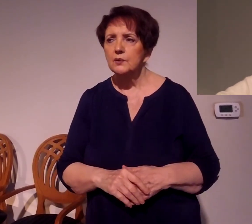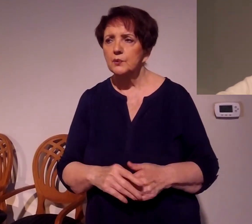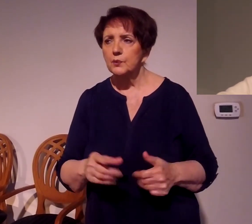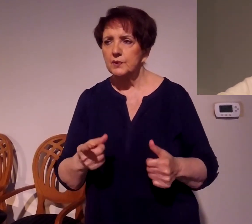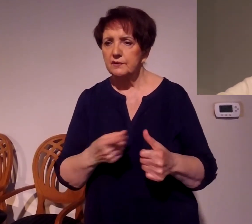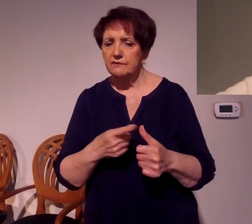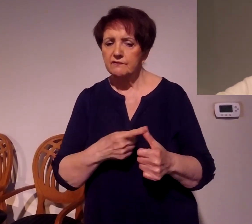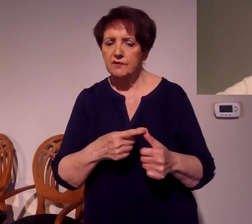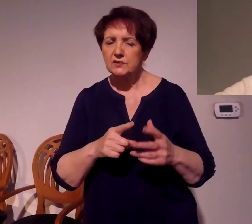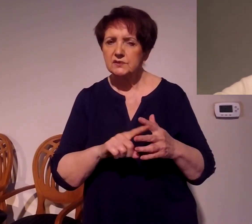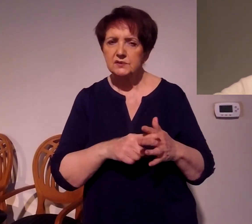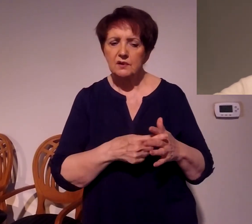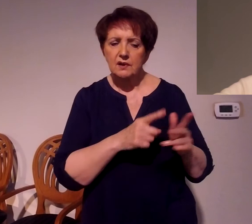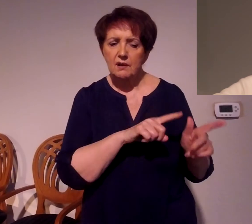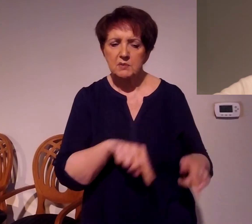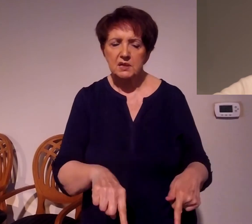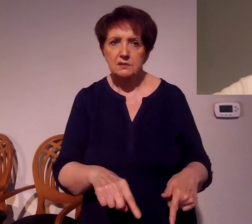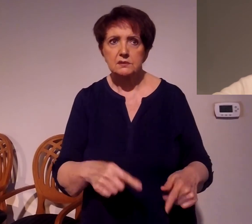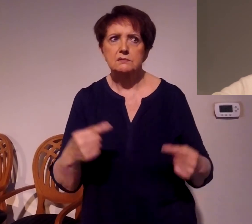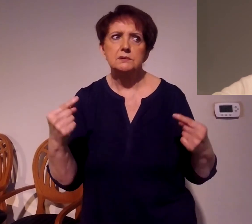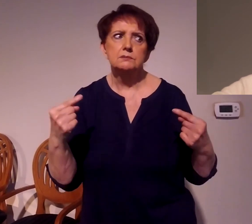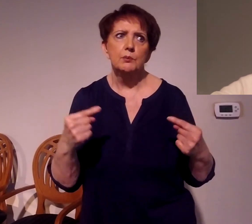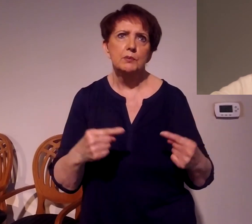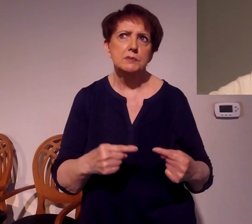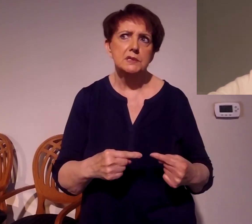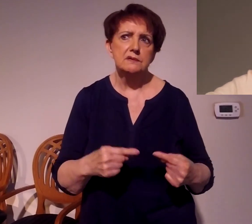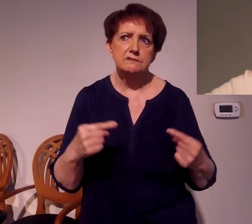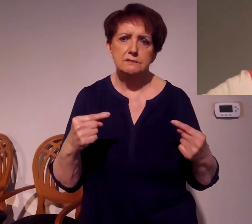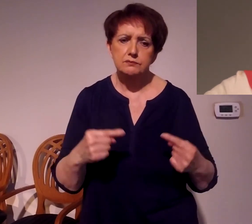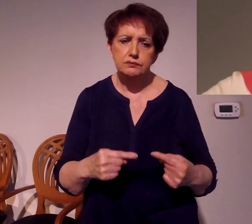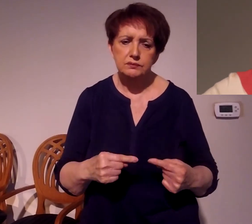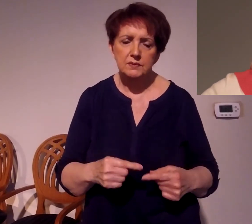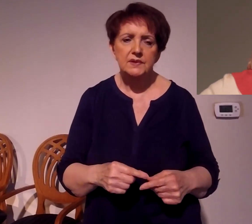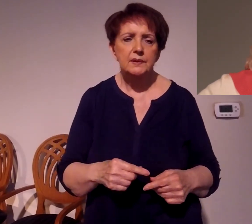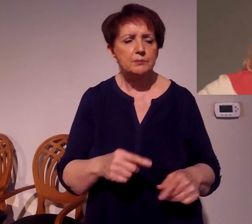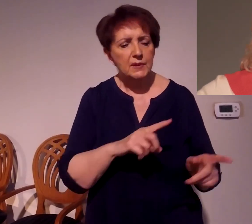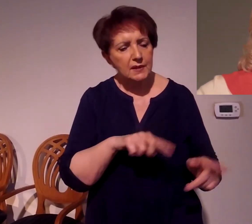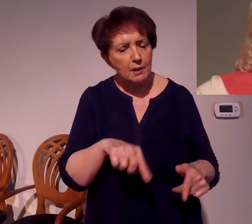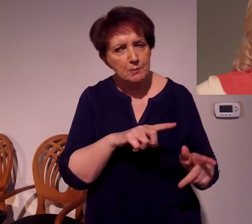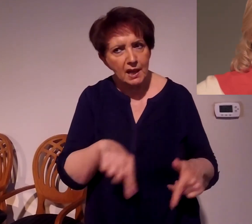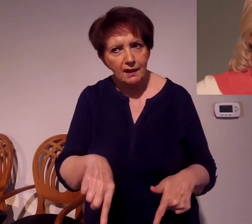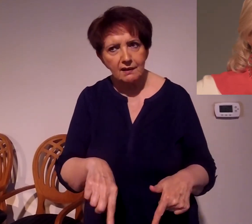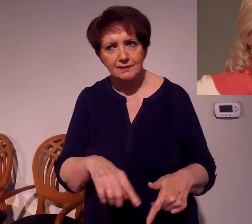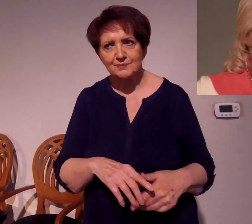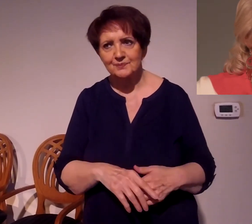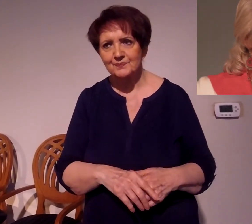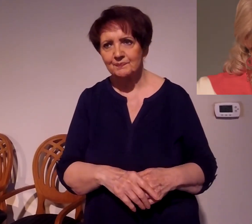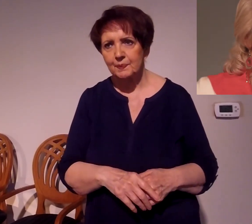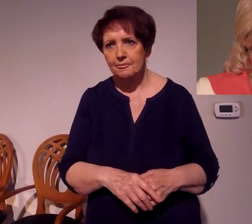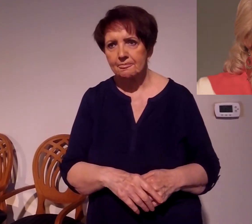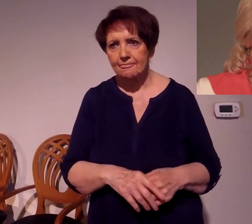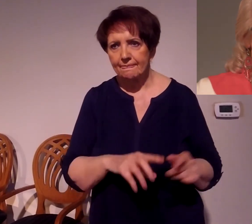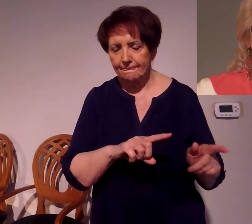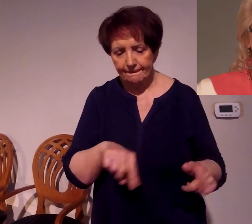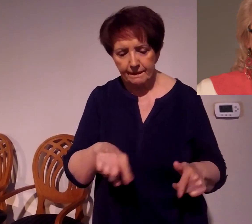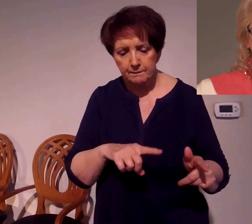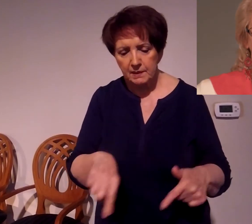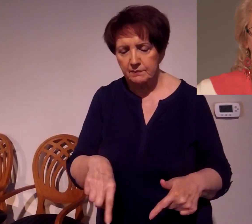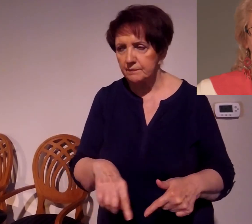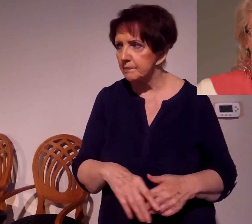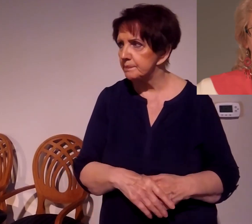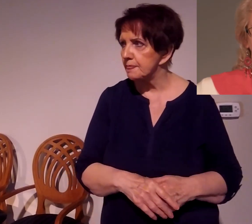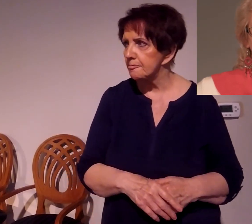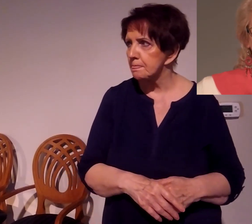start coming, it's excruciating. Just keep coming back. Just keep coming